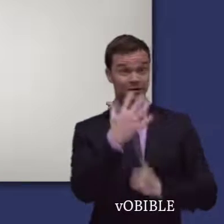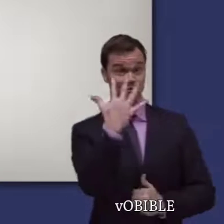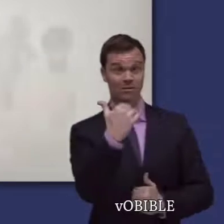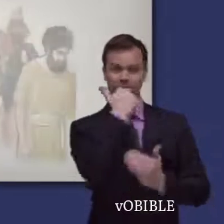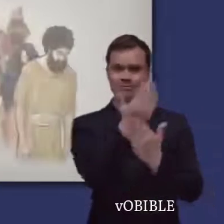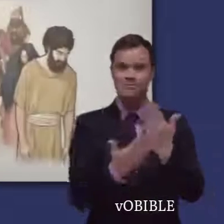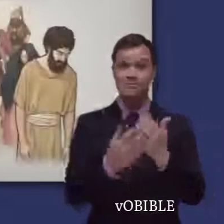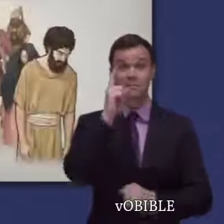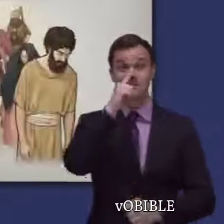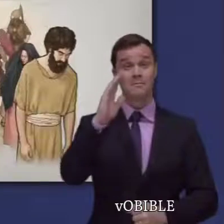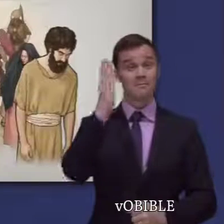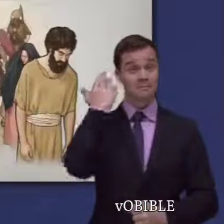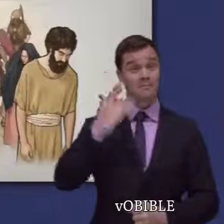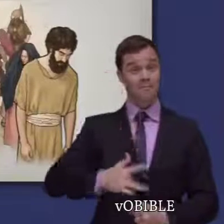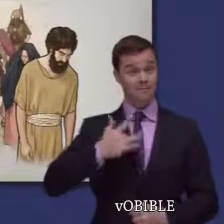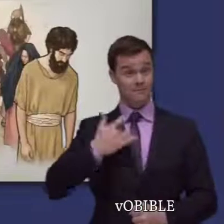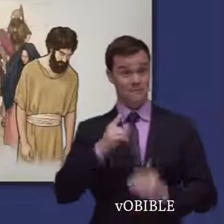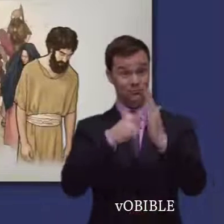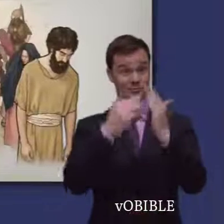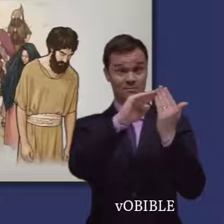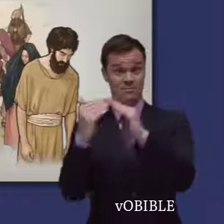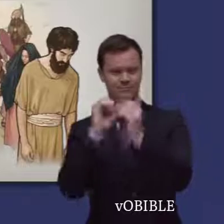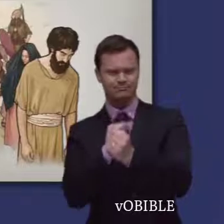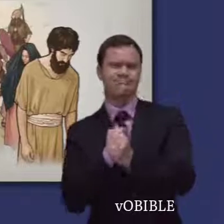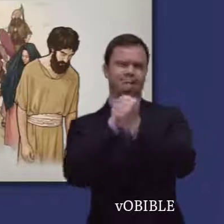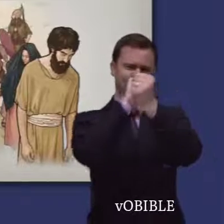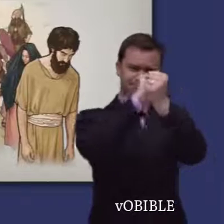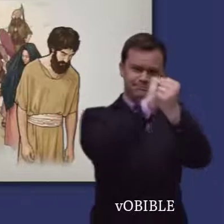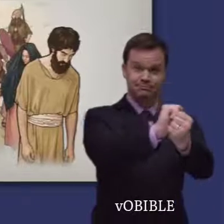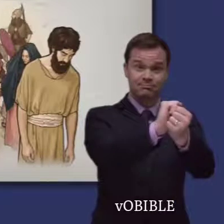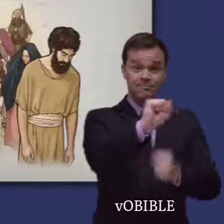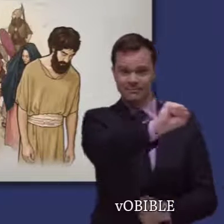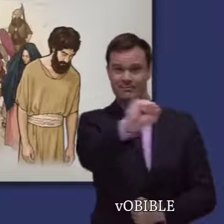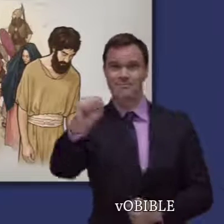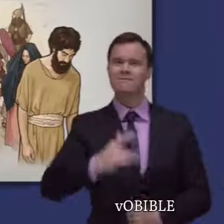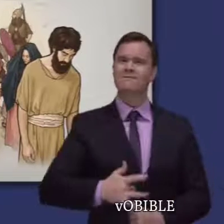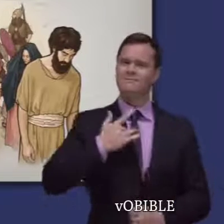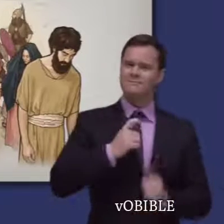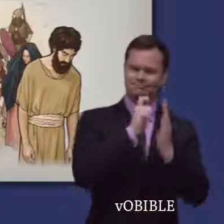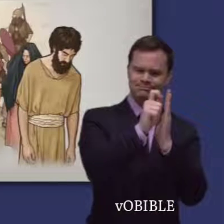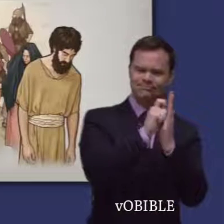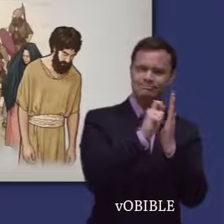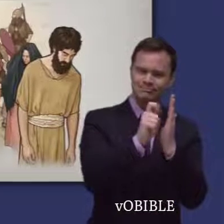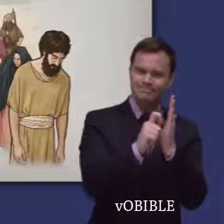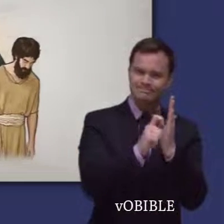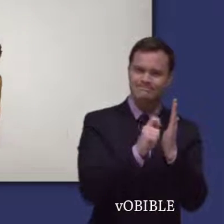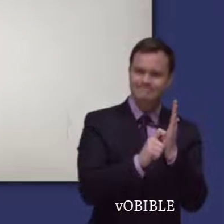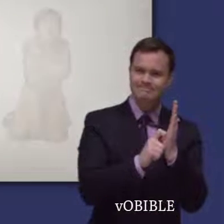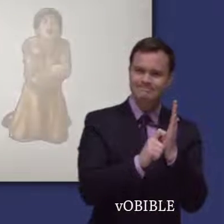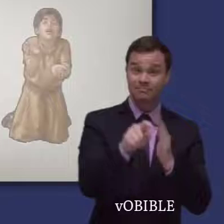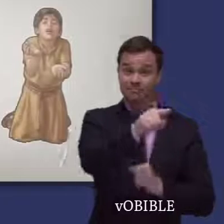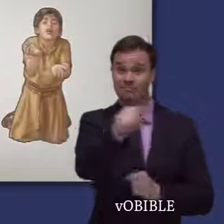Chapter 5 is written from the perspective of Jerusalem's former inhabitants who have lost their homes and freedom.